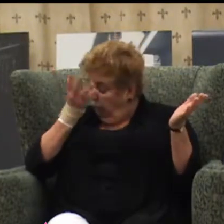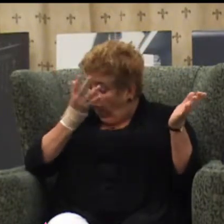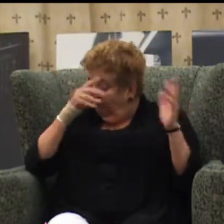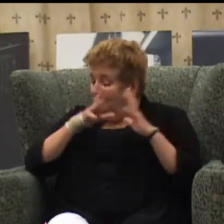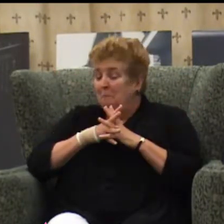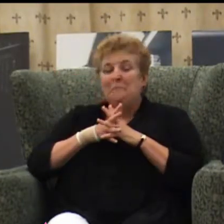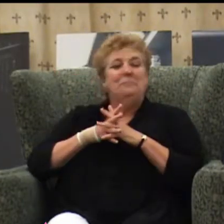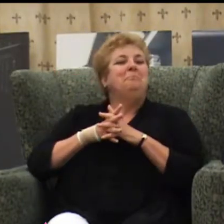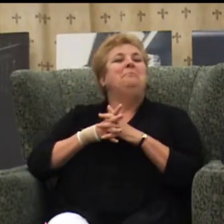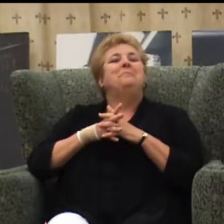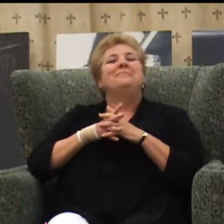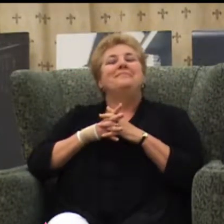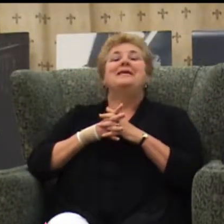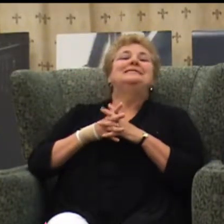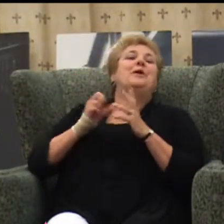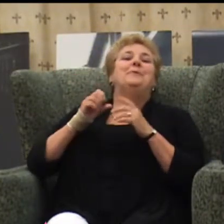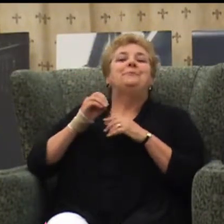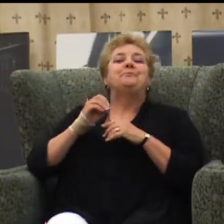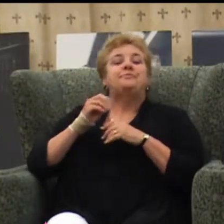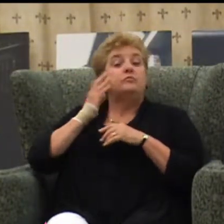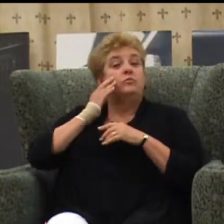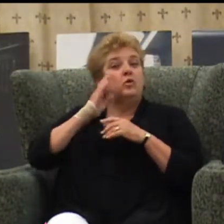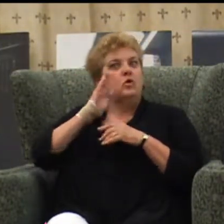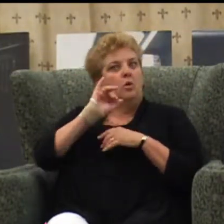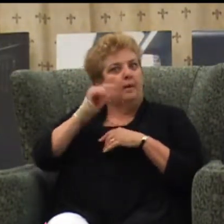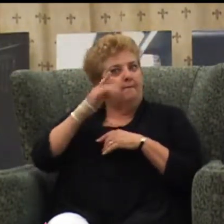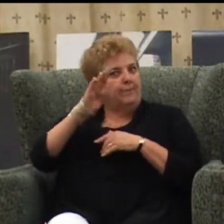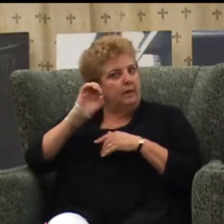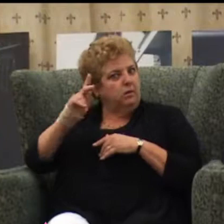The big book's making a big comeback in AA.